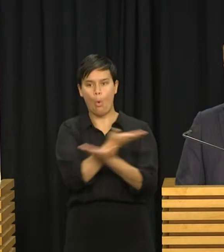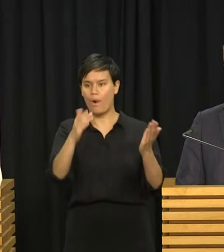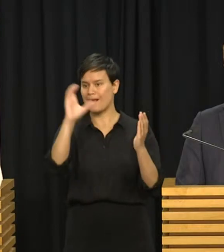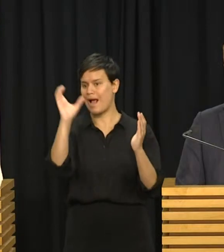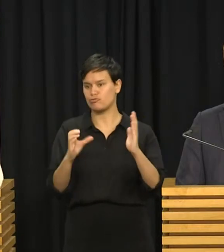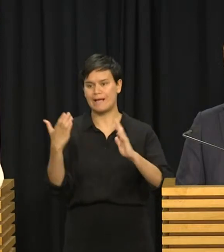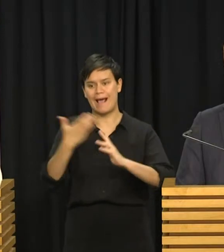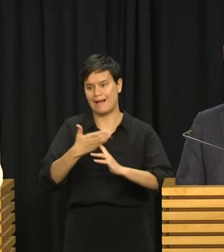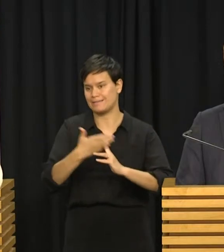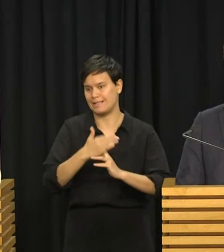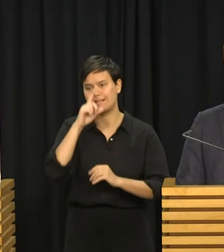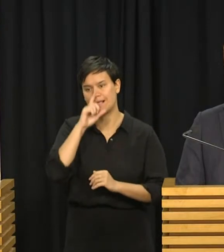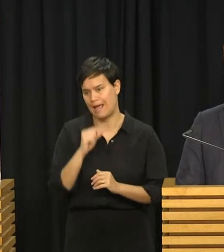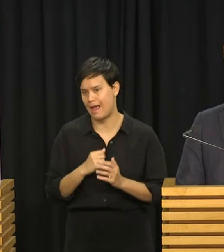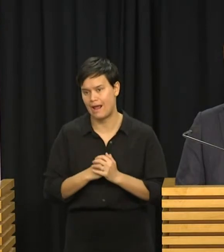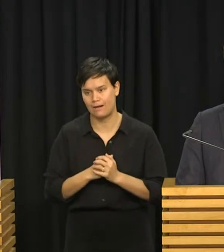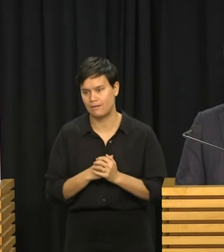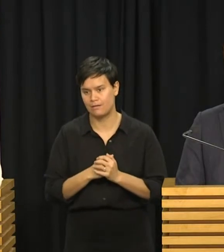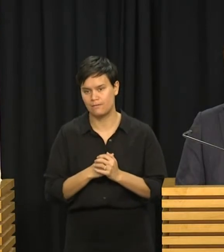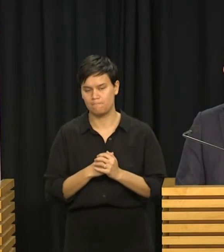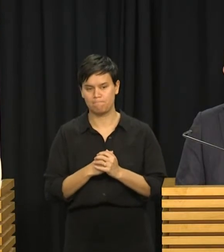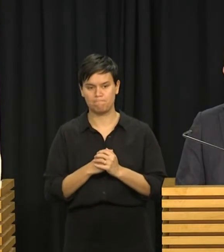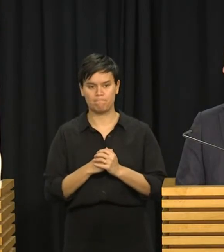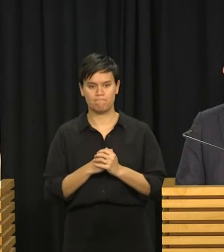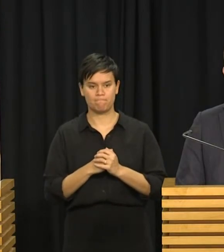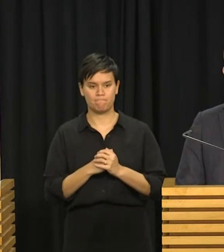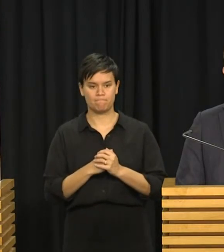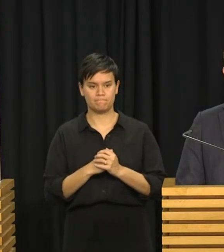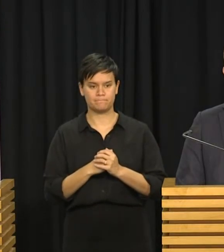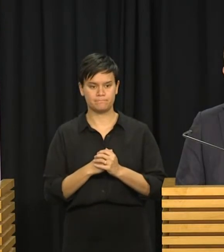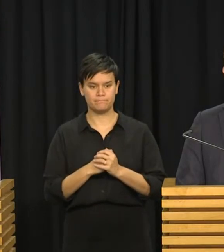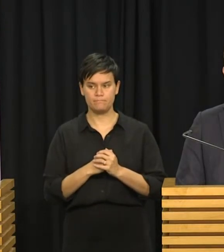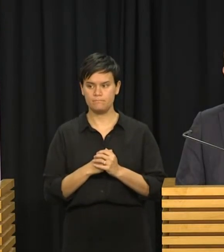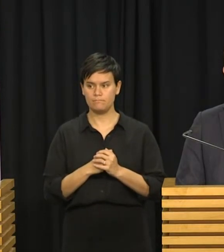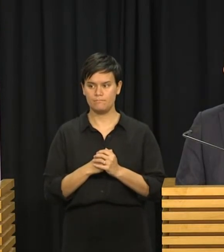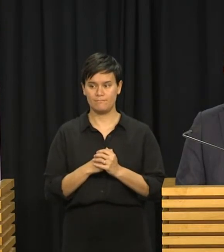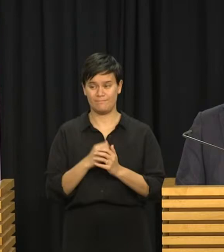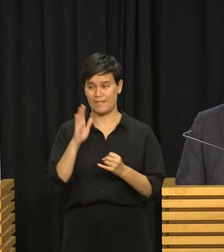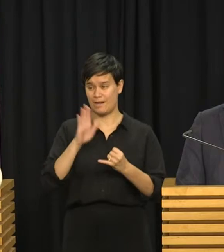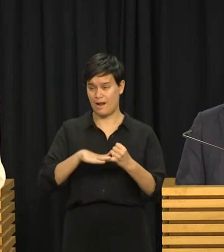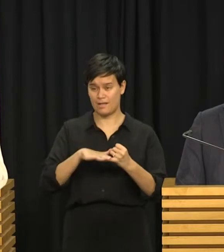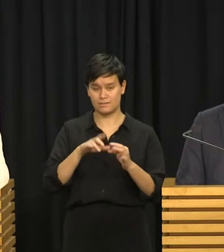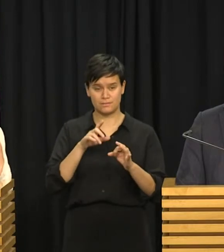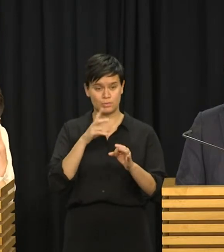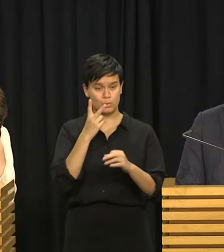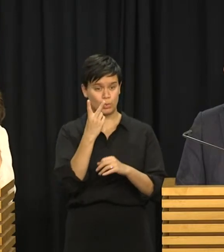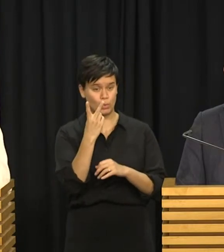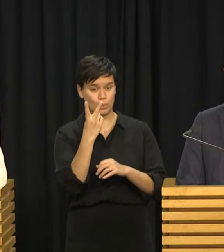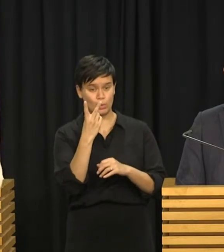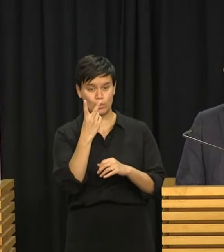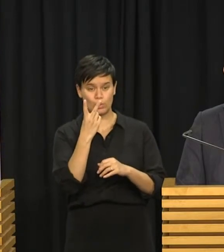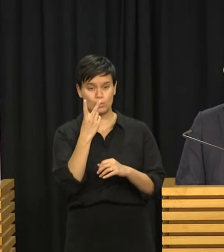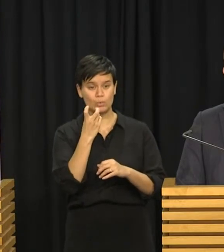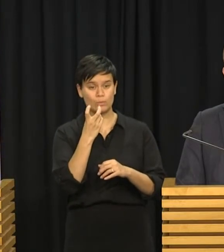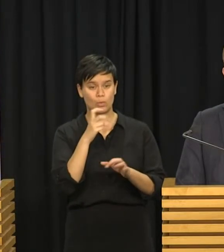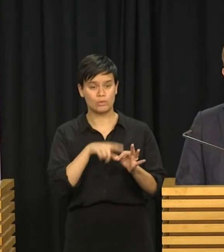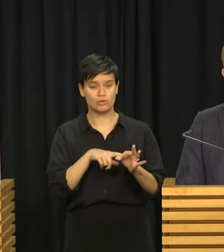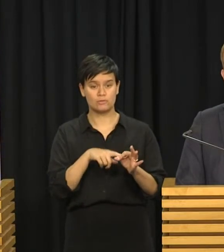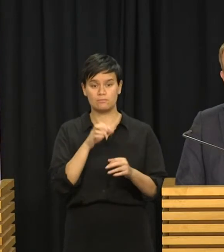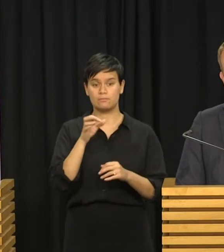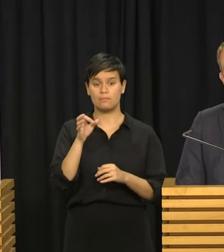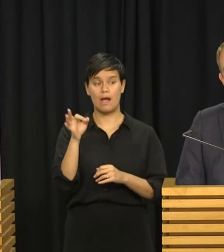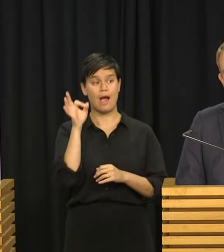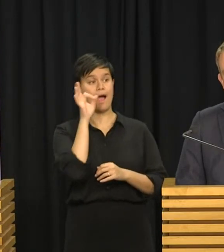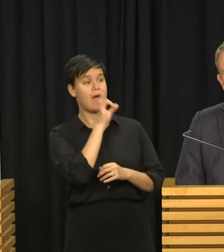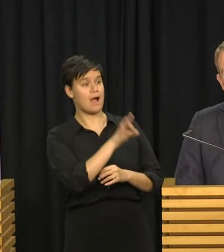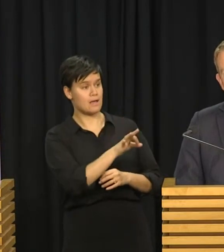trying to do what we can to support that as much as we can. Prime Minister. Look, I'll take the last 2. Yeah, you haven't. Just on Air New Zealand,